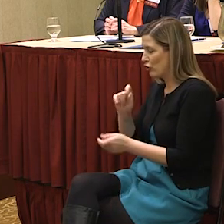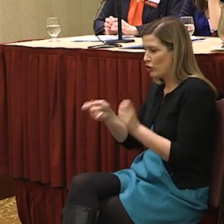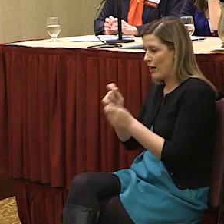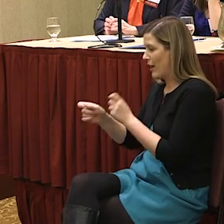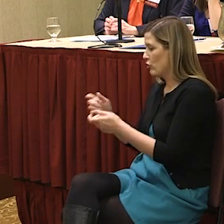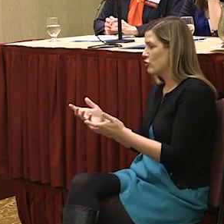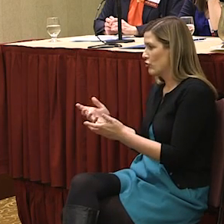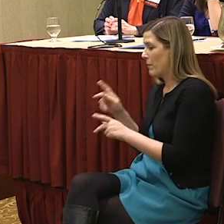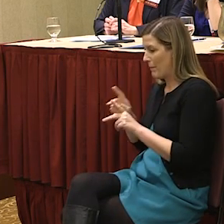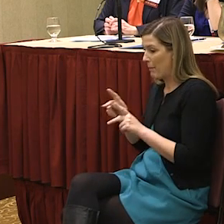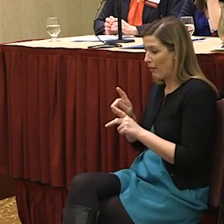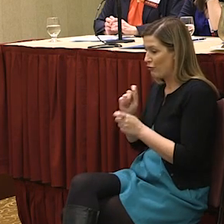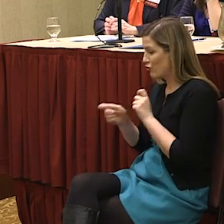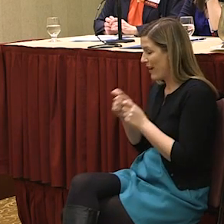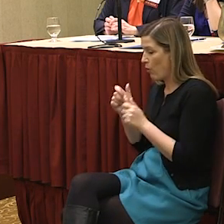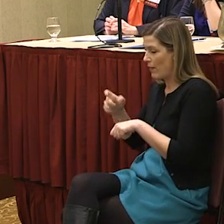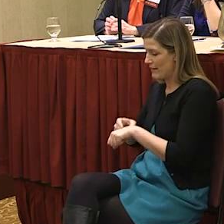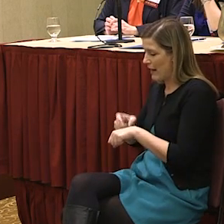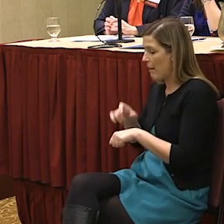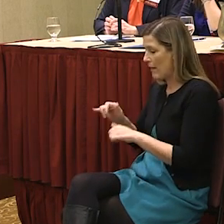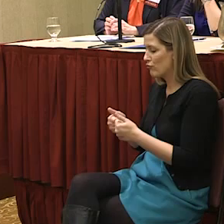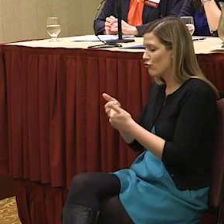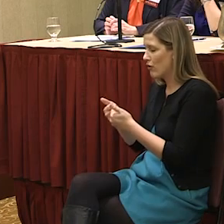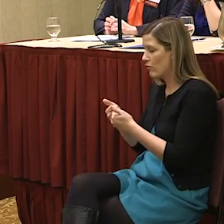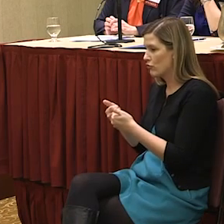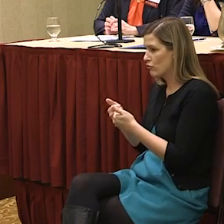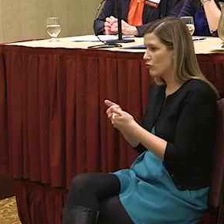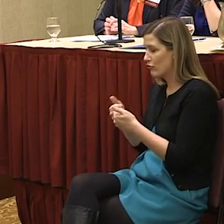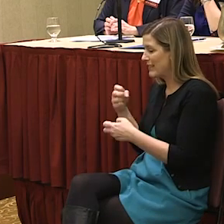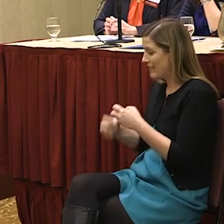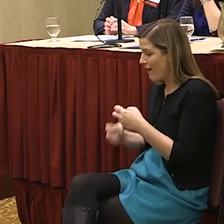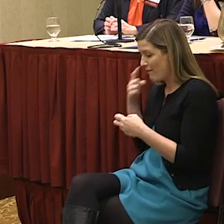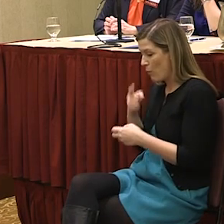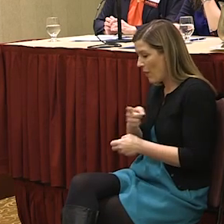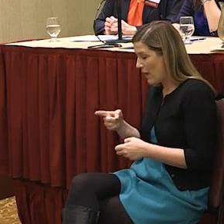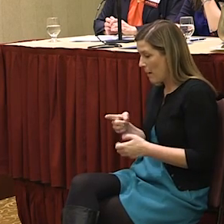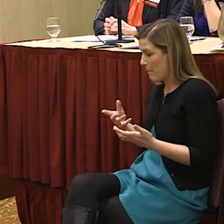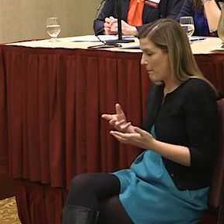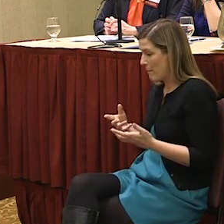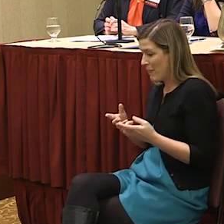itself. People's insurances just keep changing. And it's tough on them, and they don't exactly know what to do all the